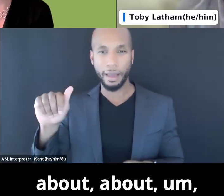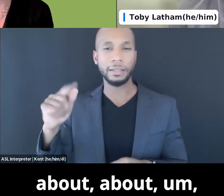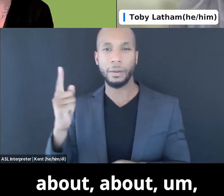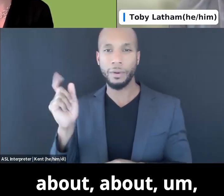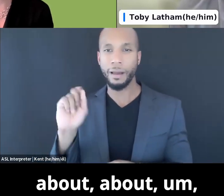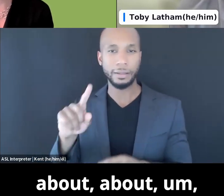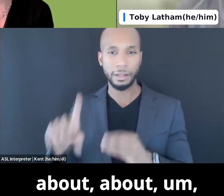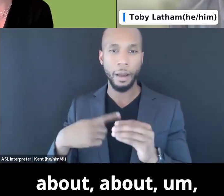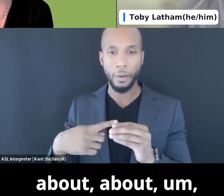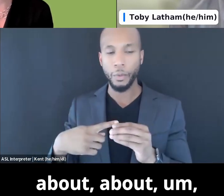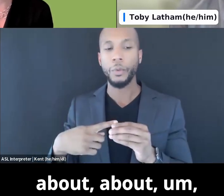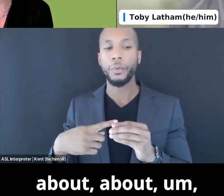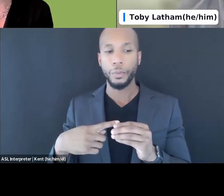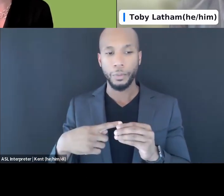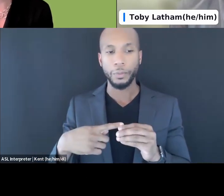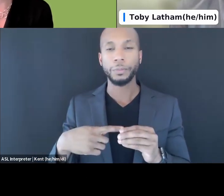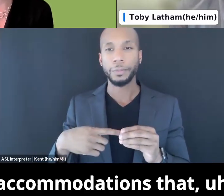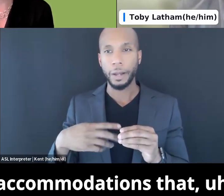by someone about